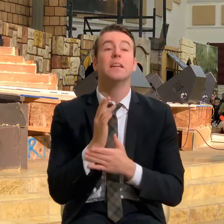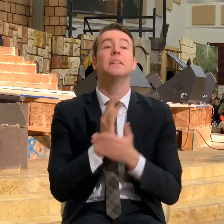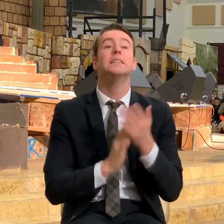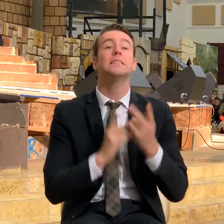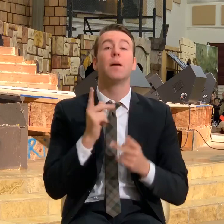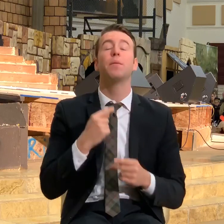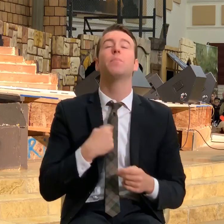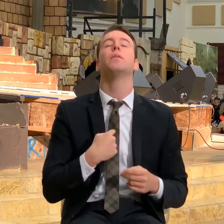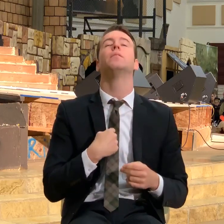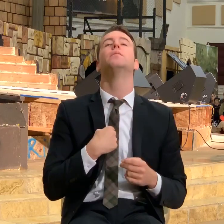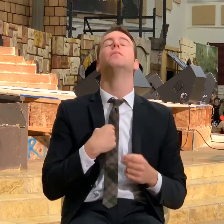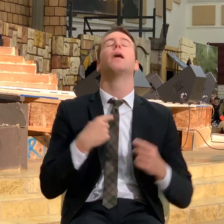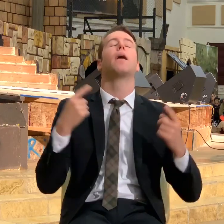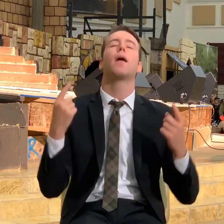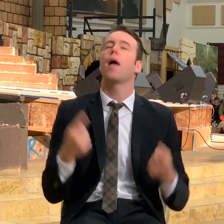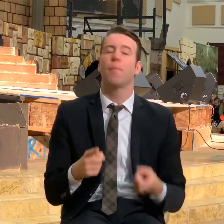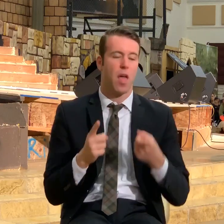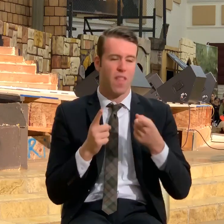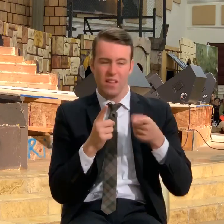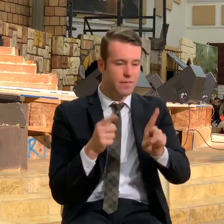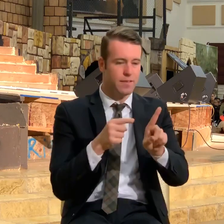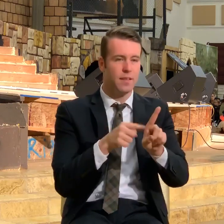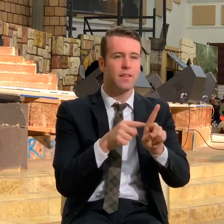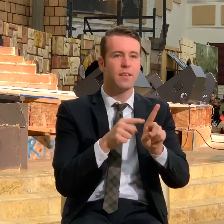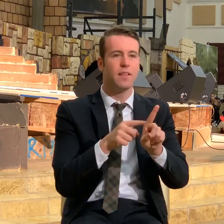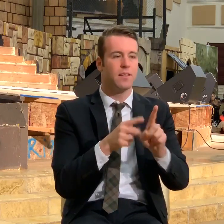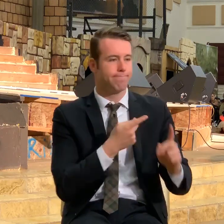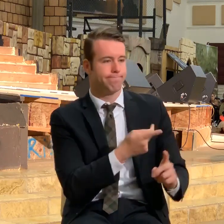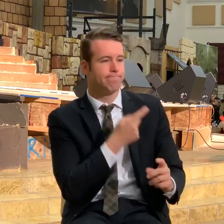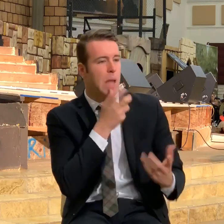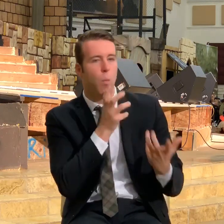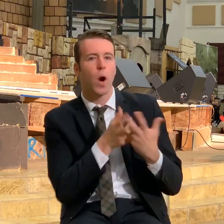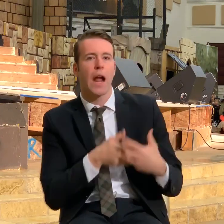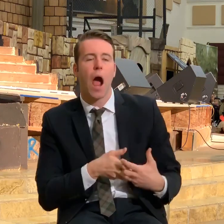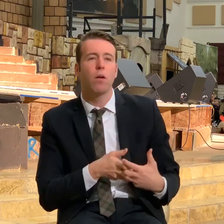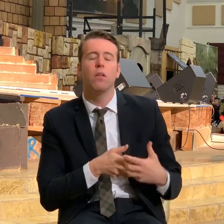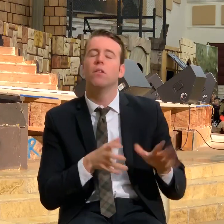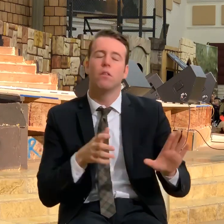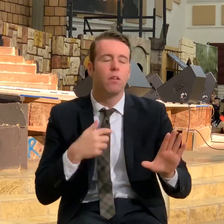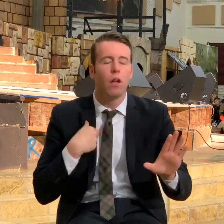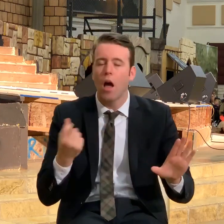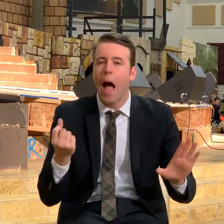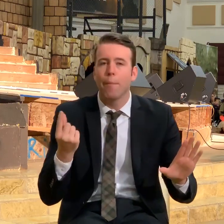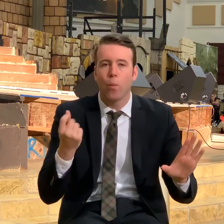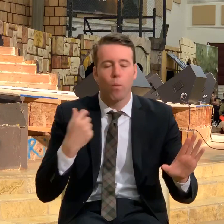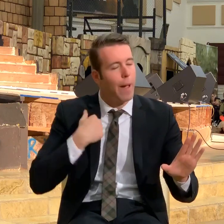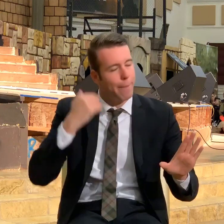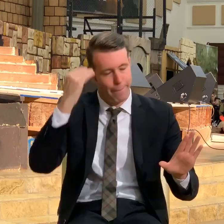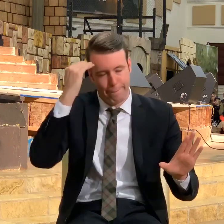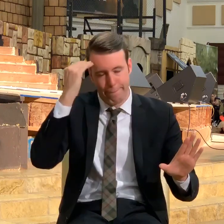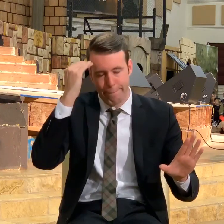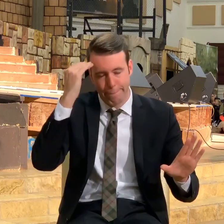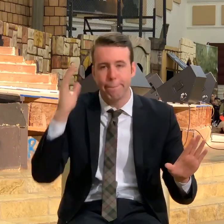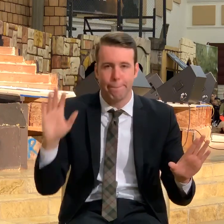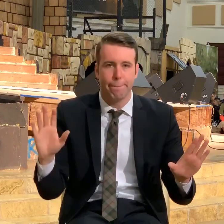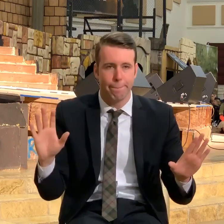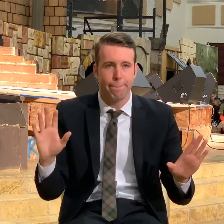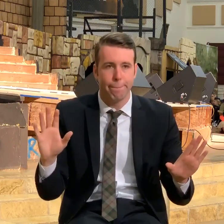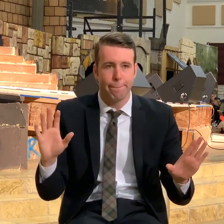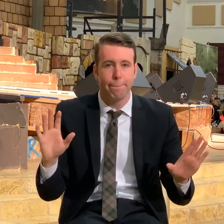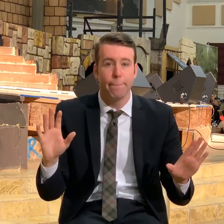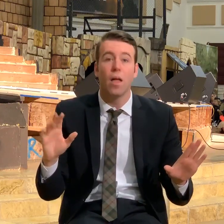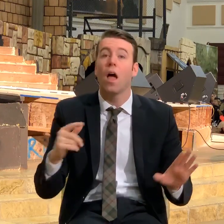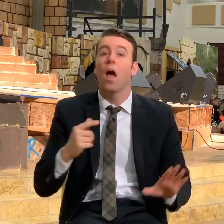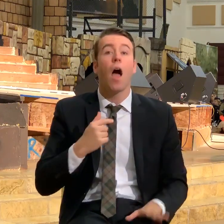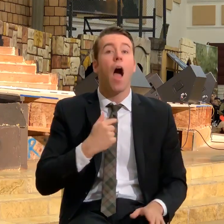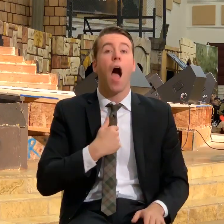There are sometimes that it just doesn't work. Okay? I know that. I understand that. Okay? And